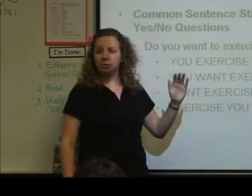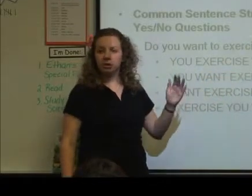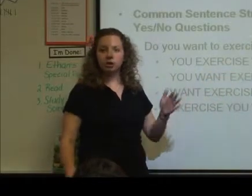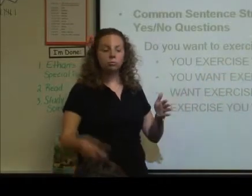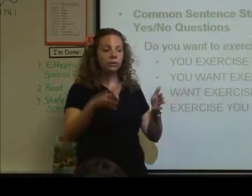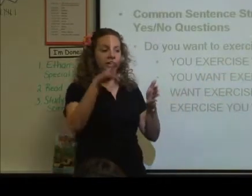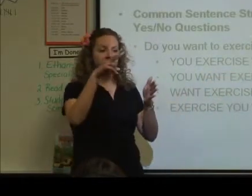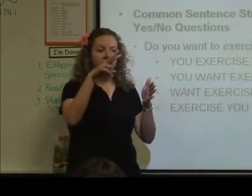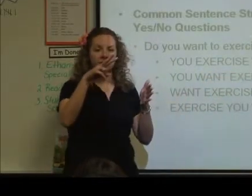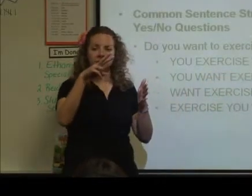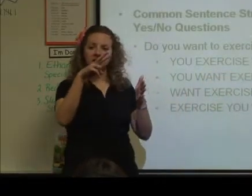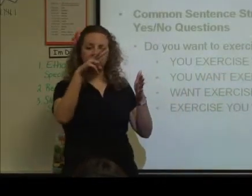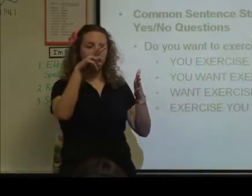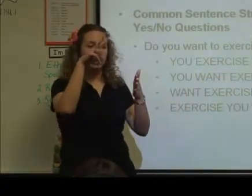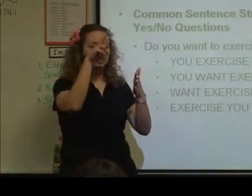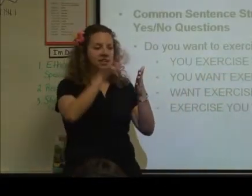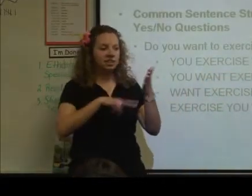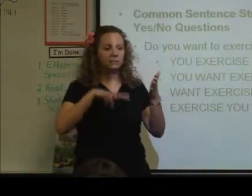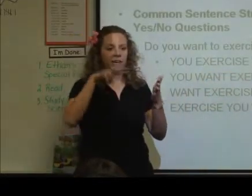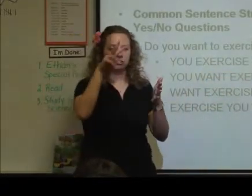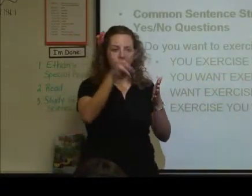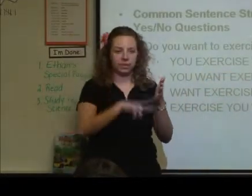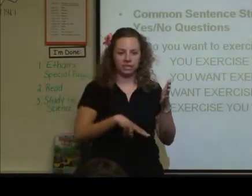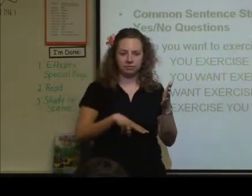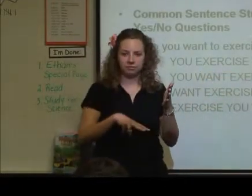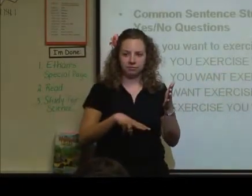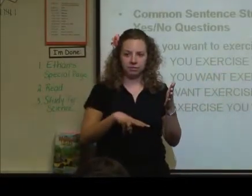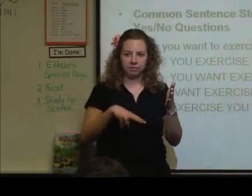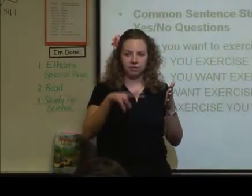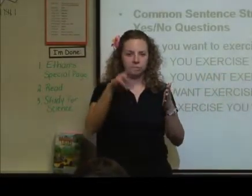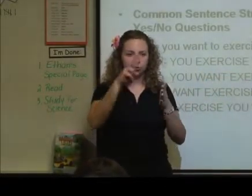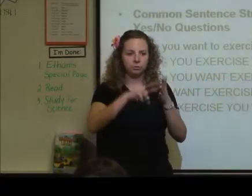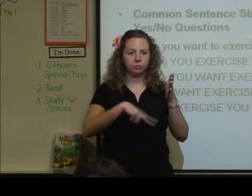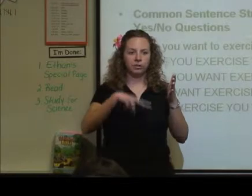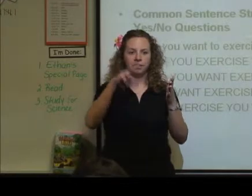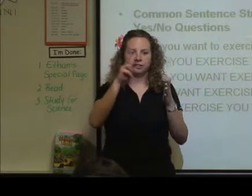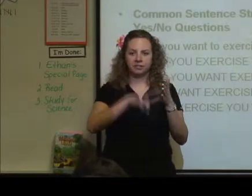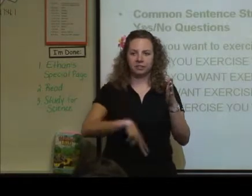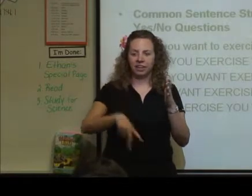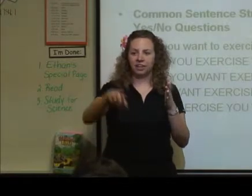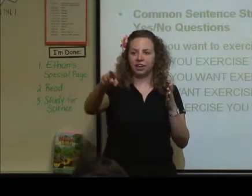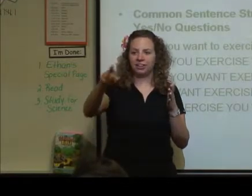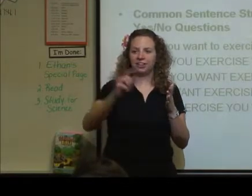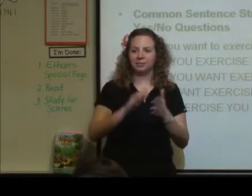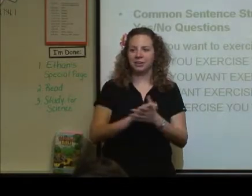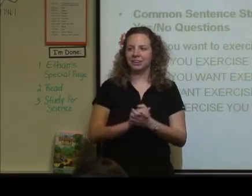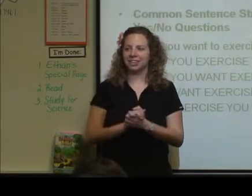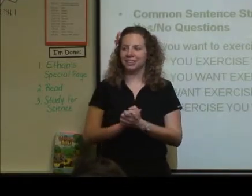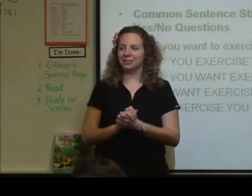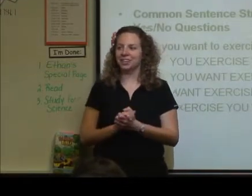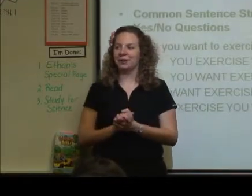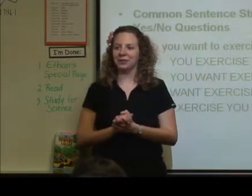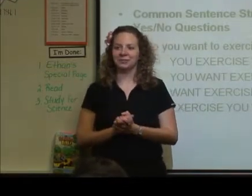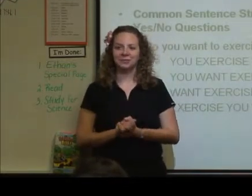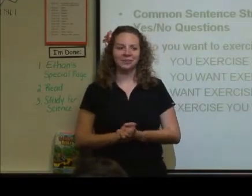Read. Read. Okay, so it's like your eyes scanning the page. Read. Read. Okay, good. Now somebody else can't use that one. What